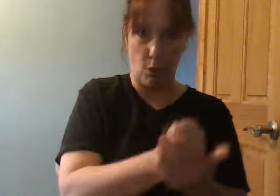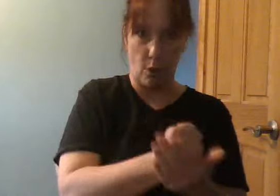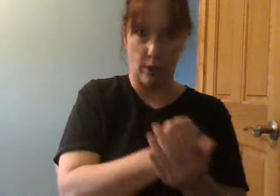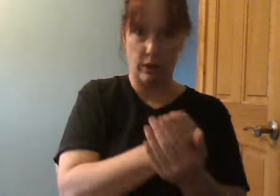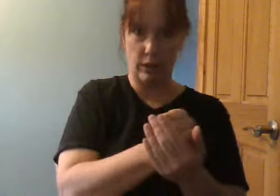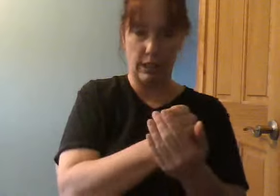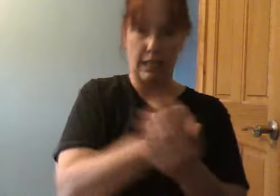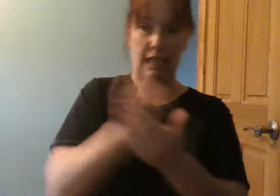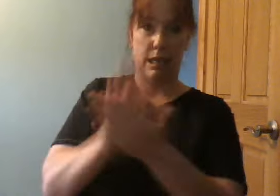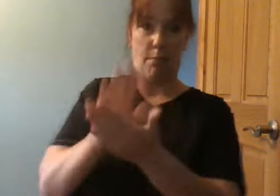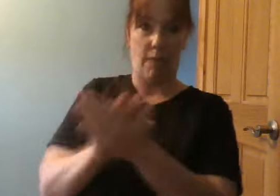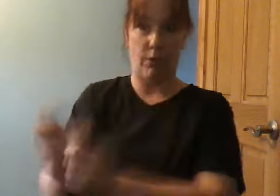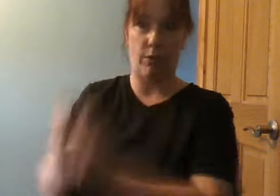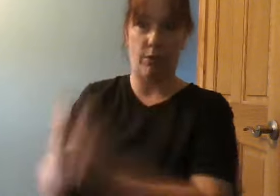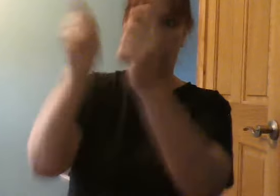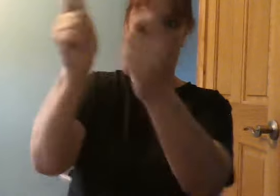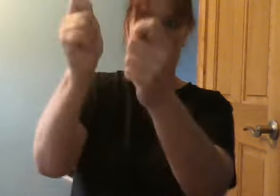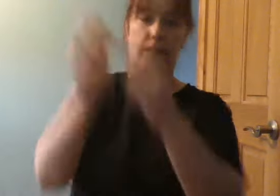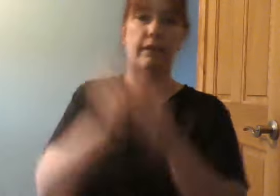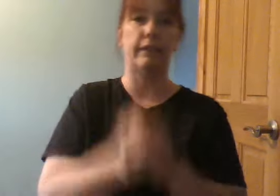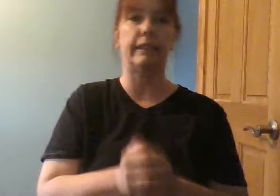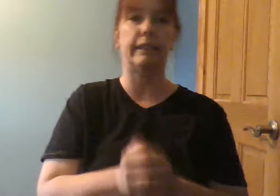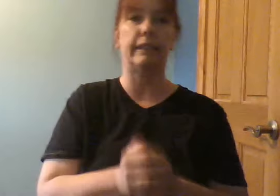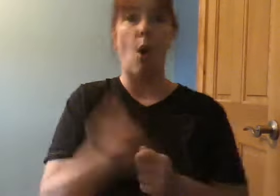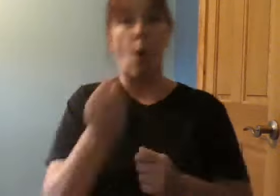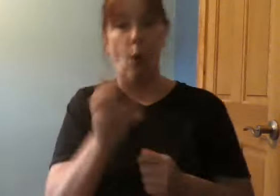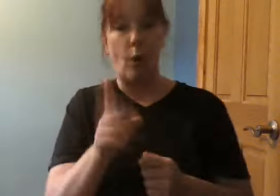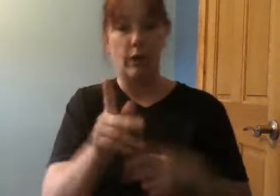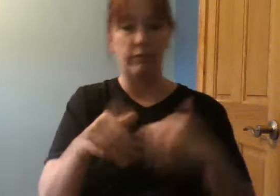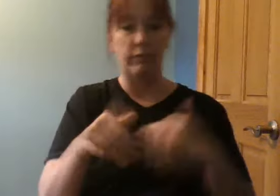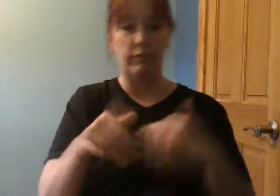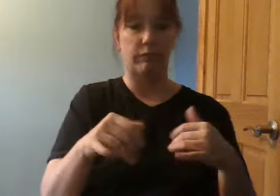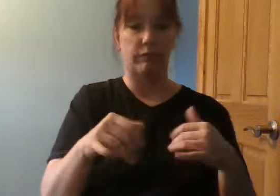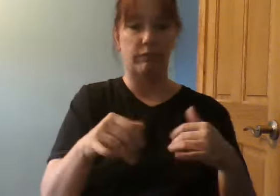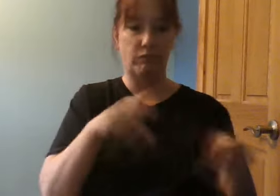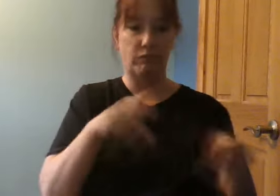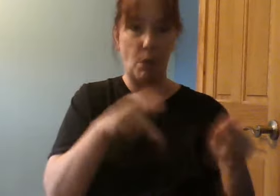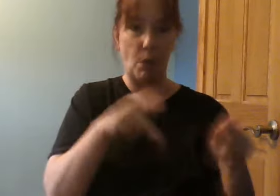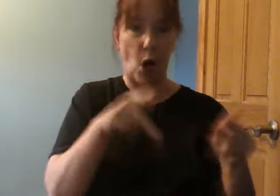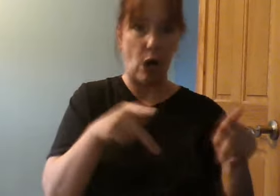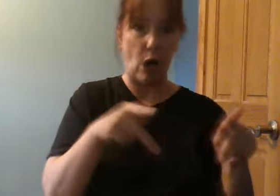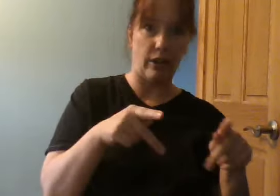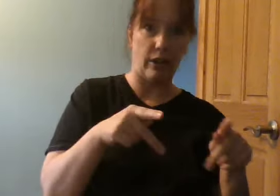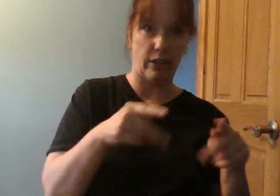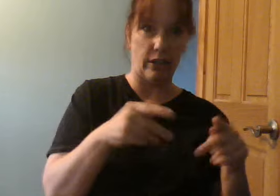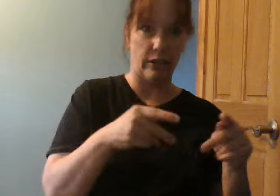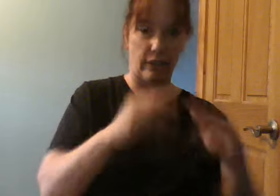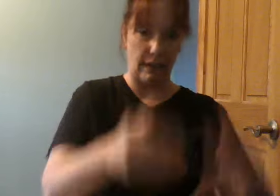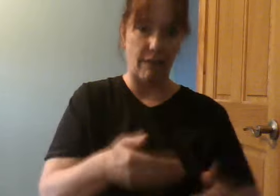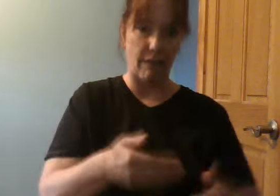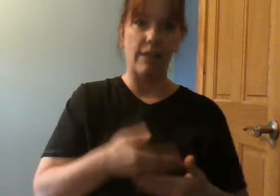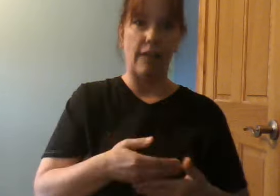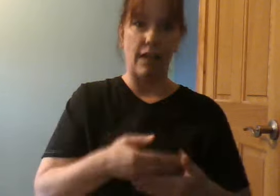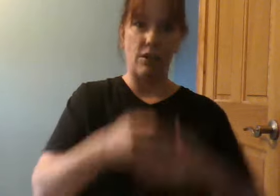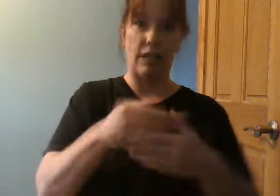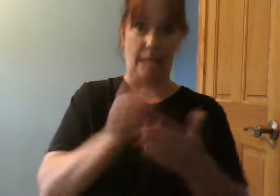the psychic paper. I show you a party invitation. You see what you want to see. So what I'm saying is we need to make an electronic version of that, but with